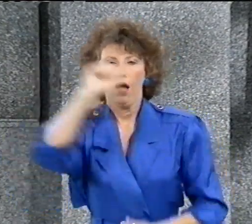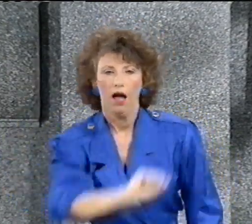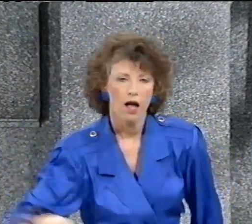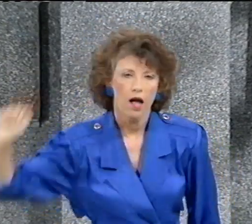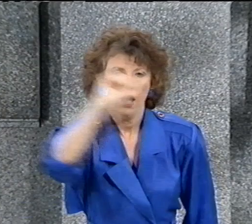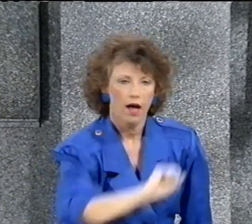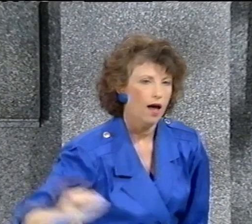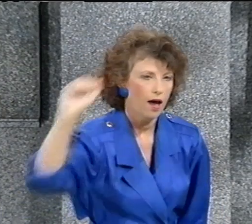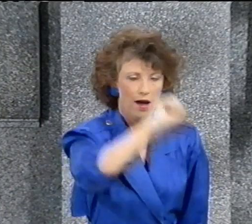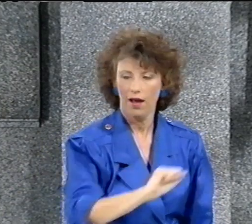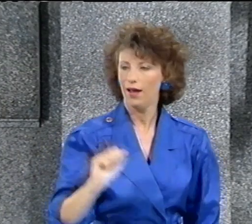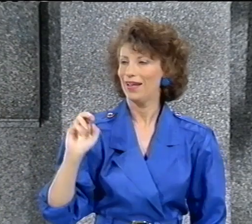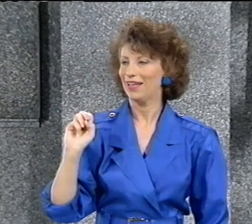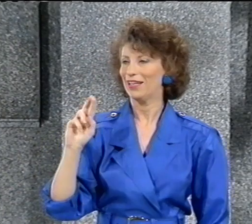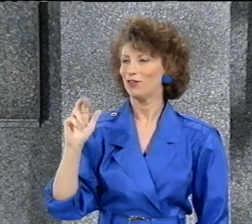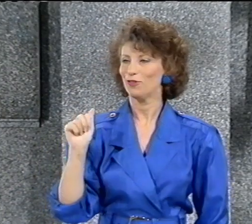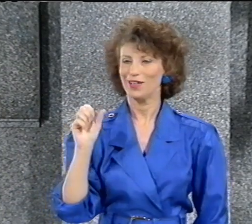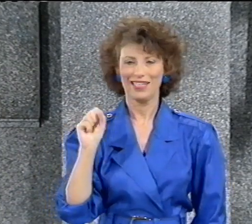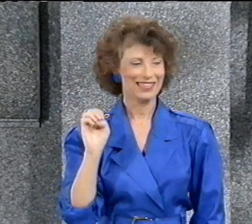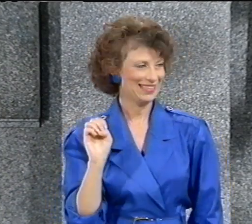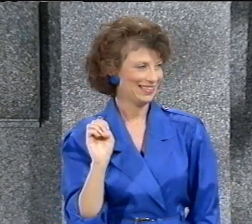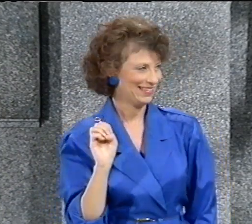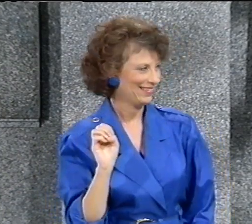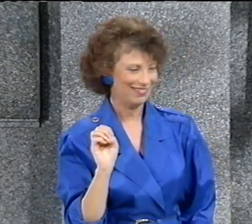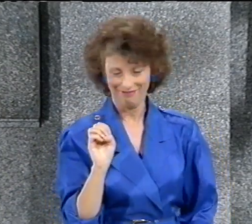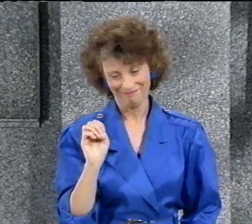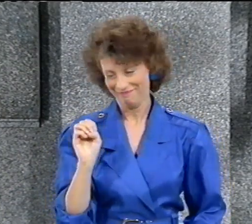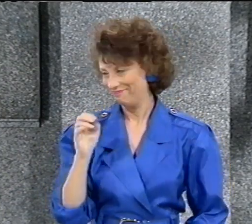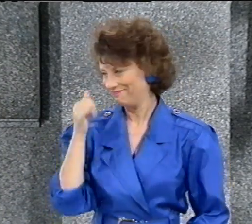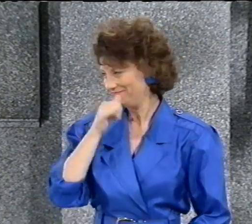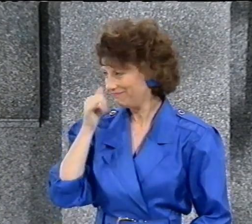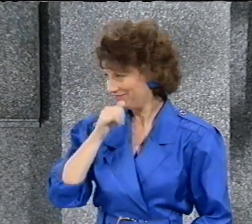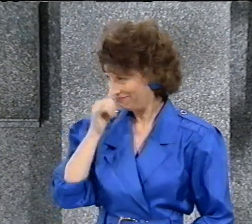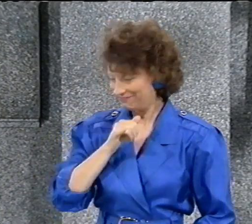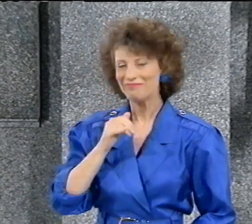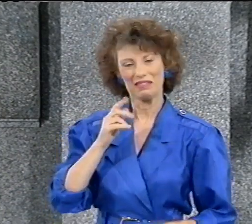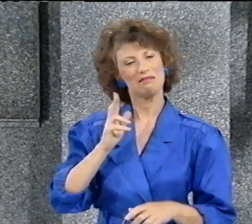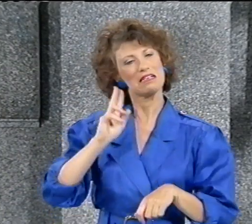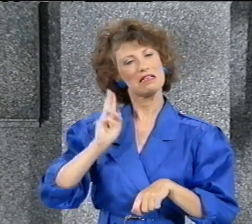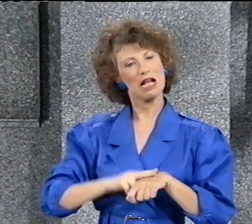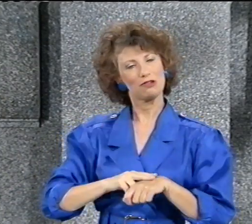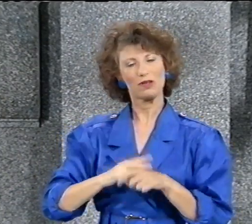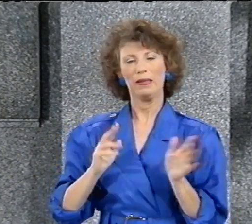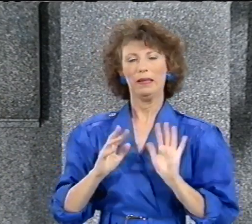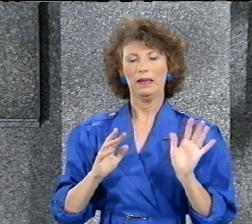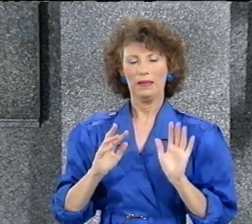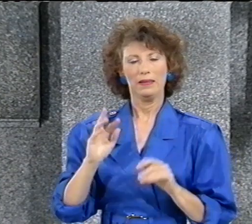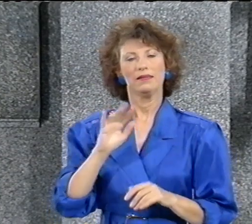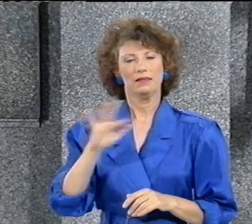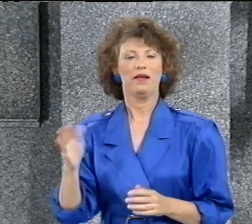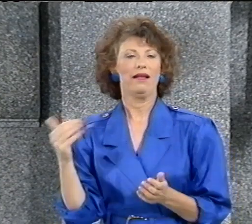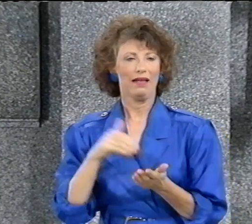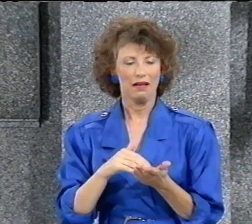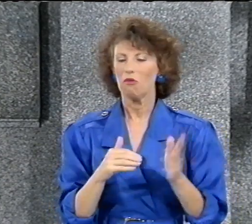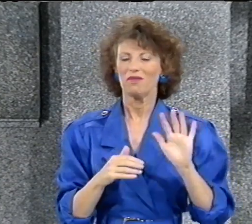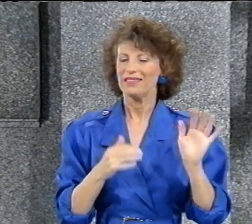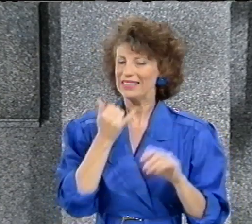and erase the error. Isn't that silly? There's a natural way to indicate that you've